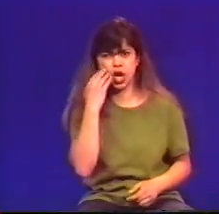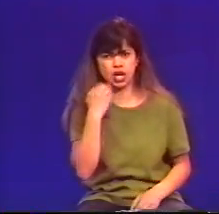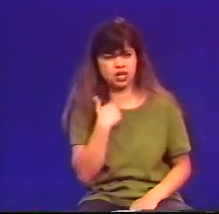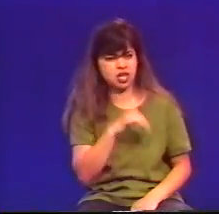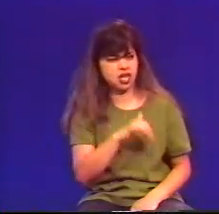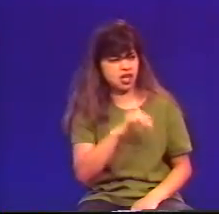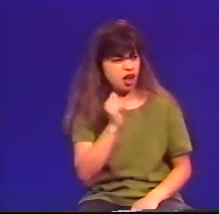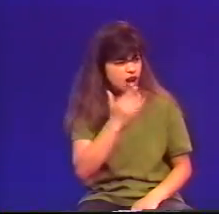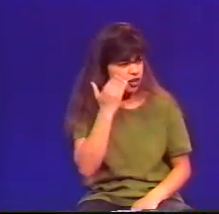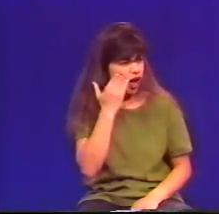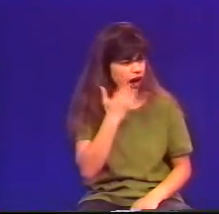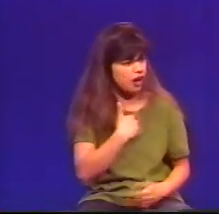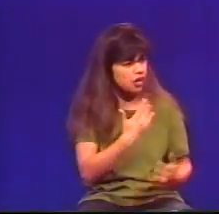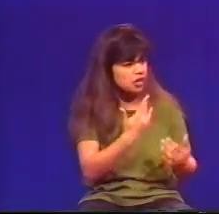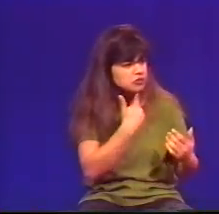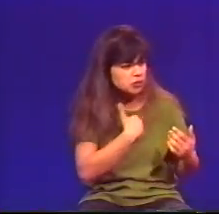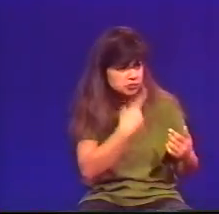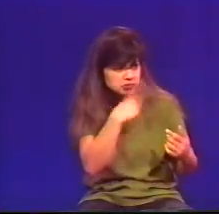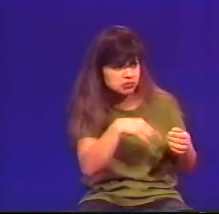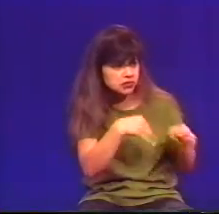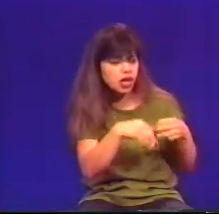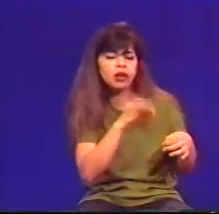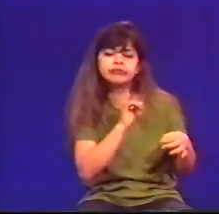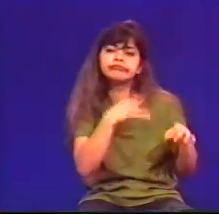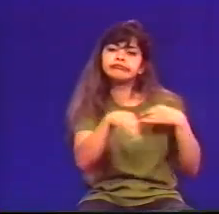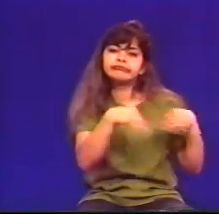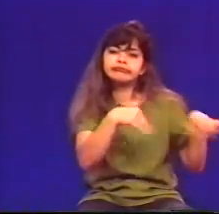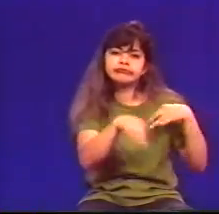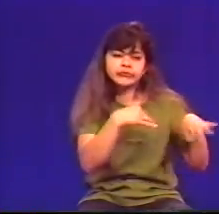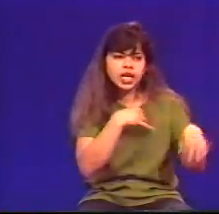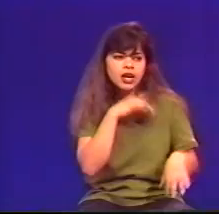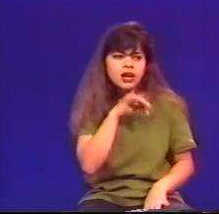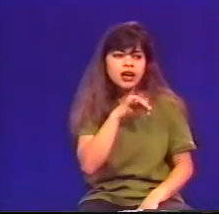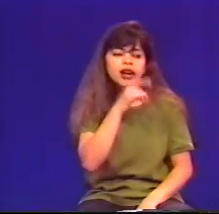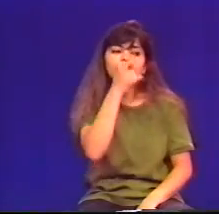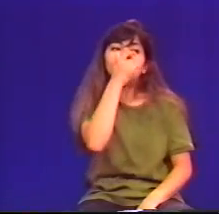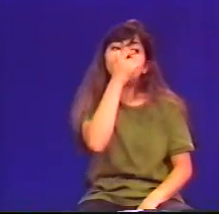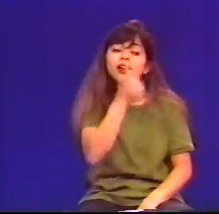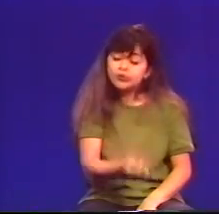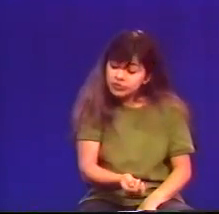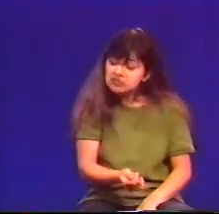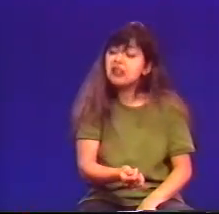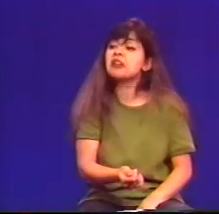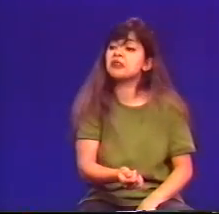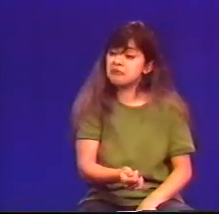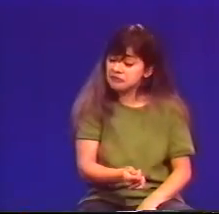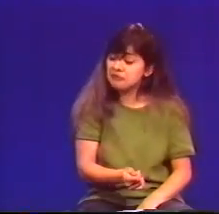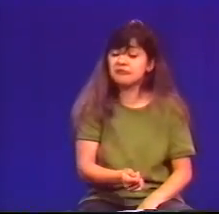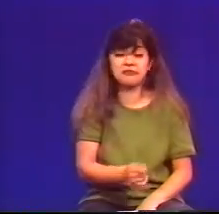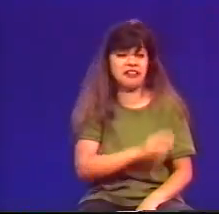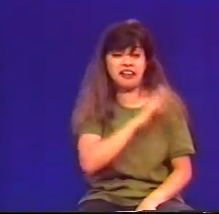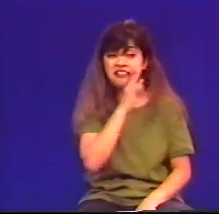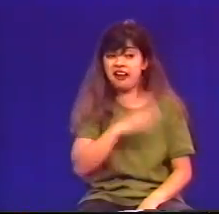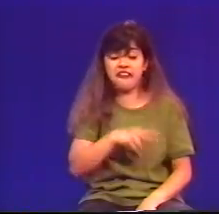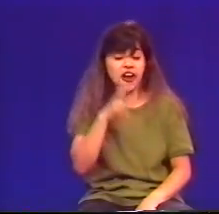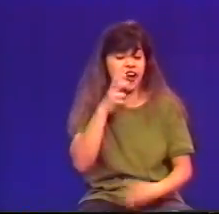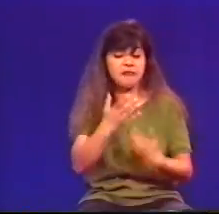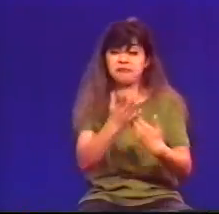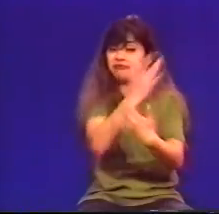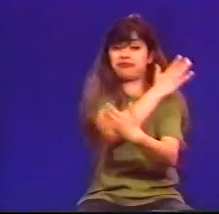interpreter guidelines. All of them seemed to have internalized that from a very young age. They knew exactly what I was talking about and could